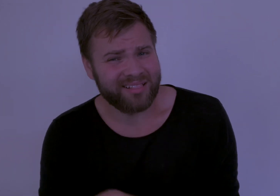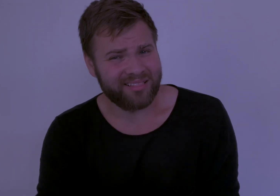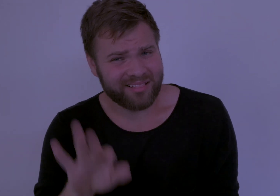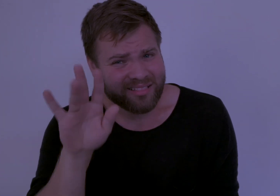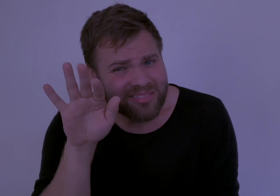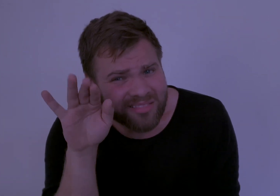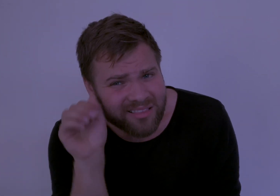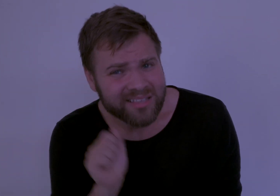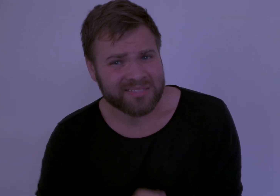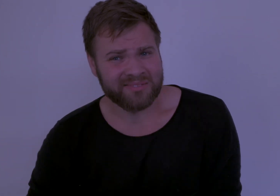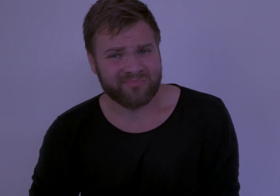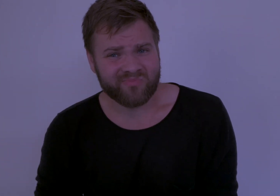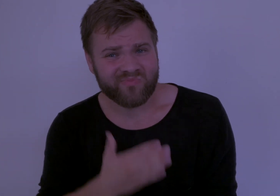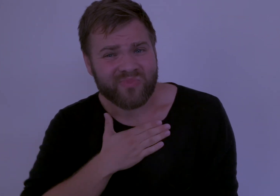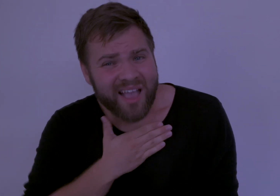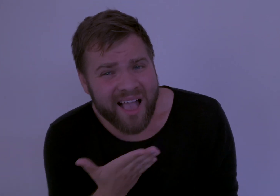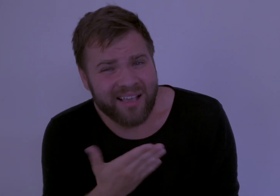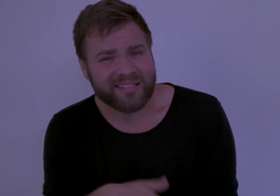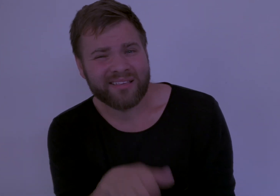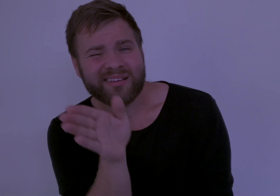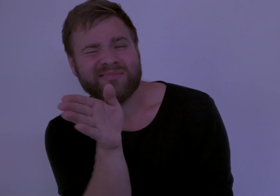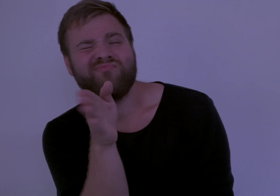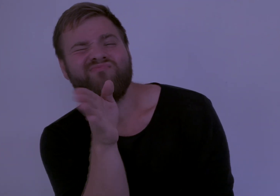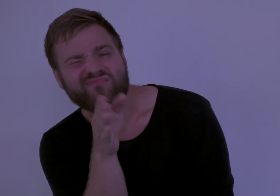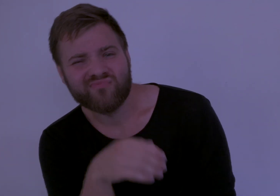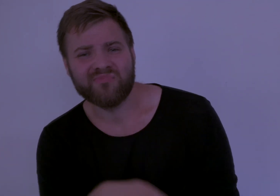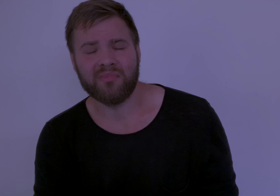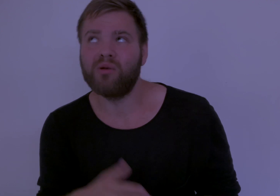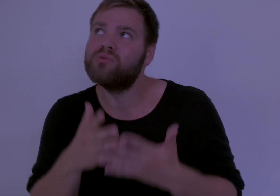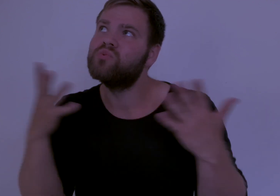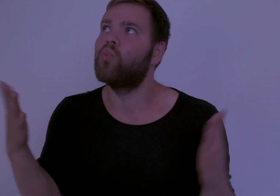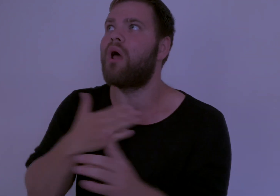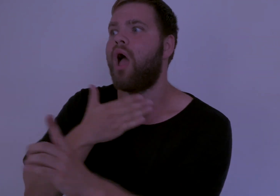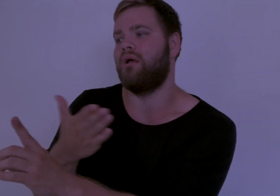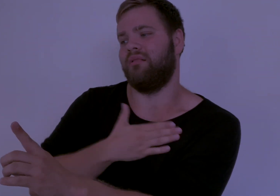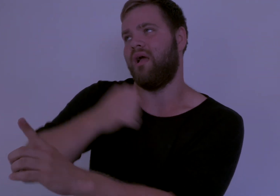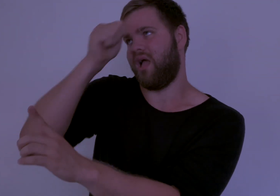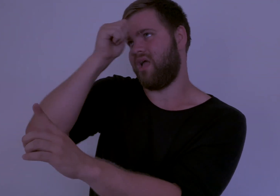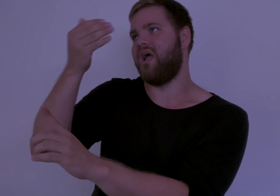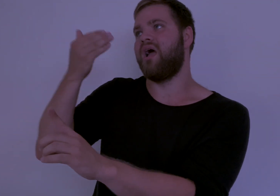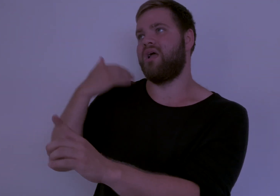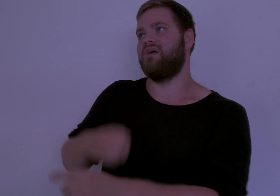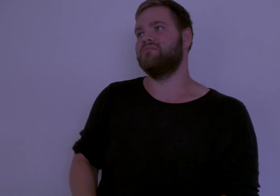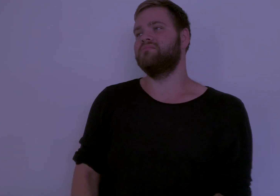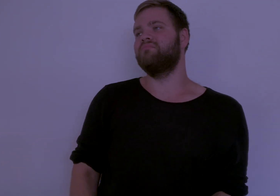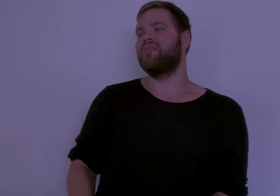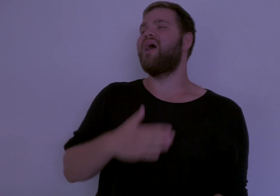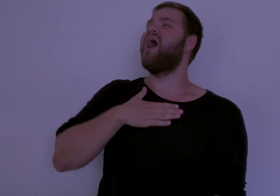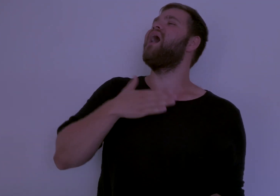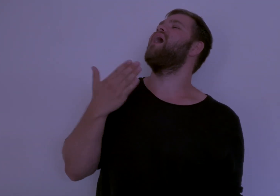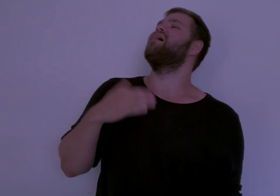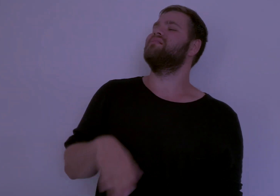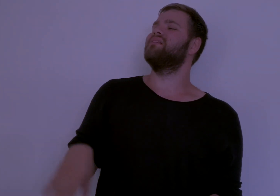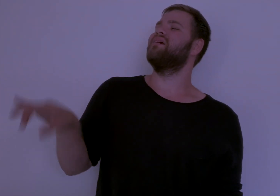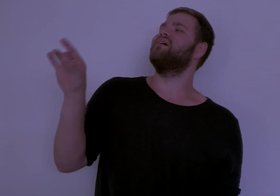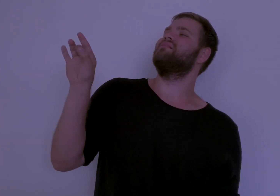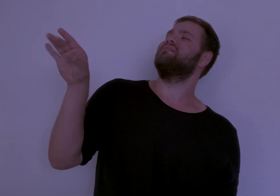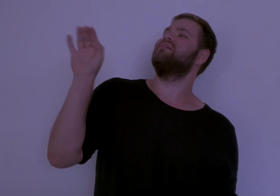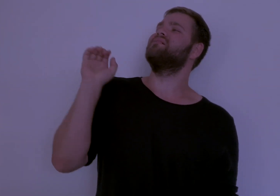you, thank you, thank you, thank you. I'm so fucking grateful for my ex. Thank you, thank